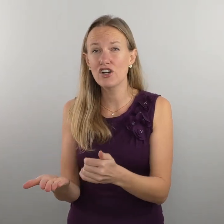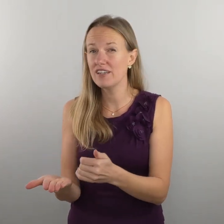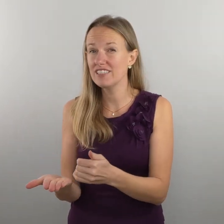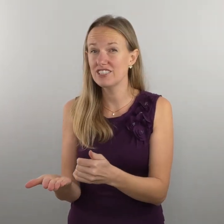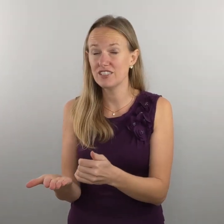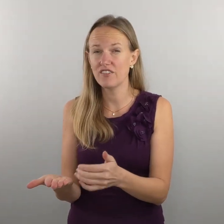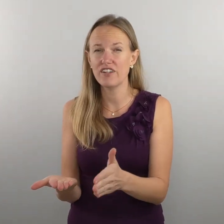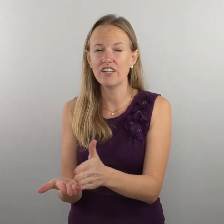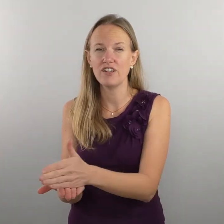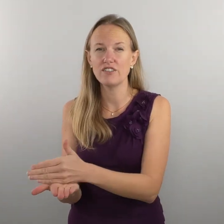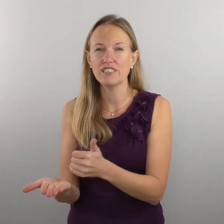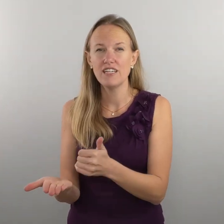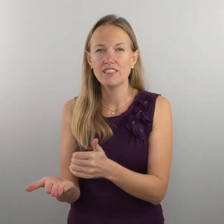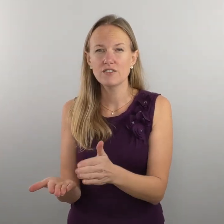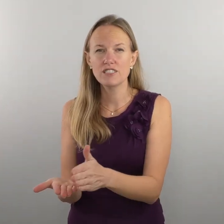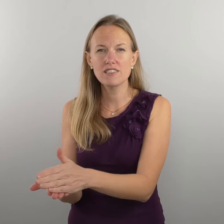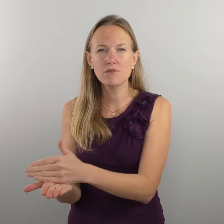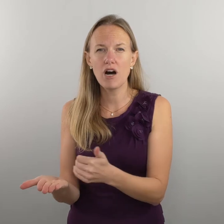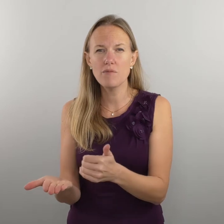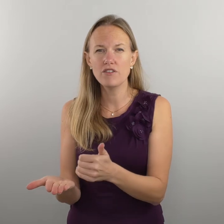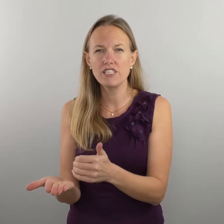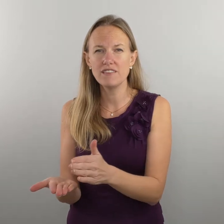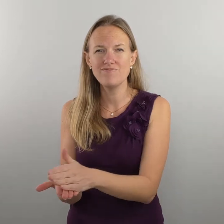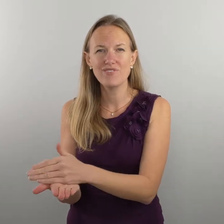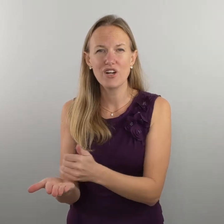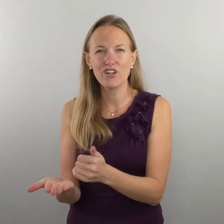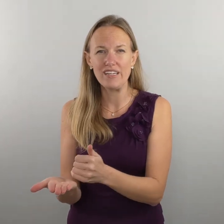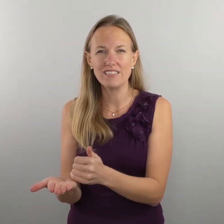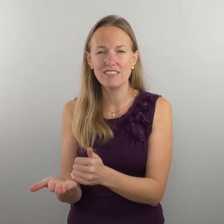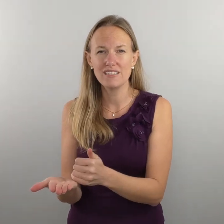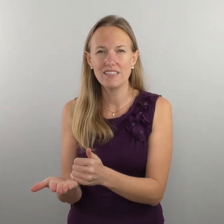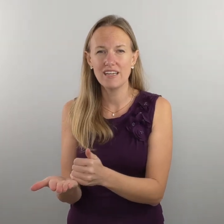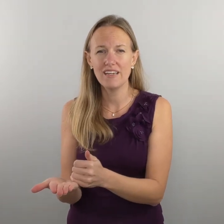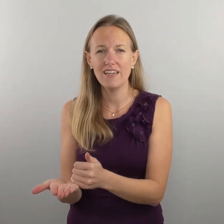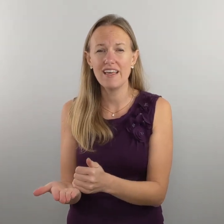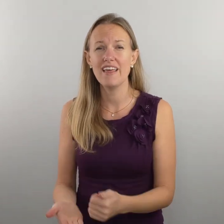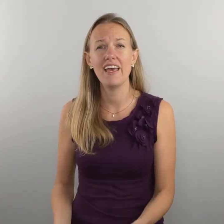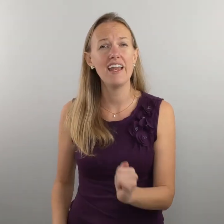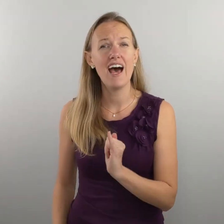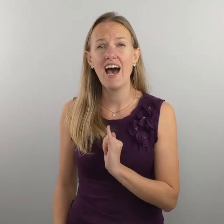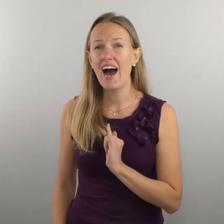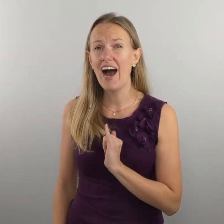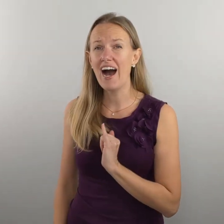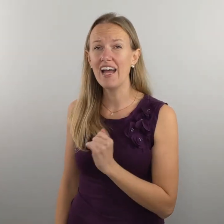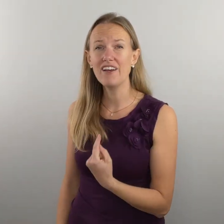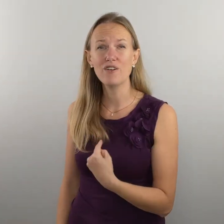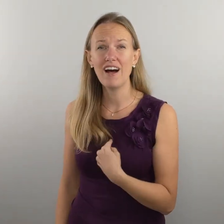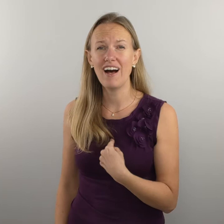and deserve are very close. So just a small motion, earn it, okay? And then